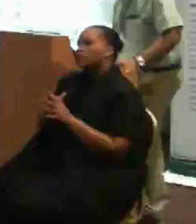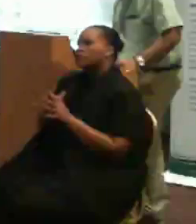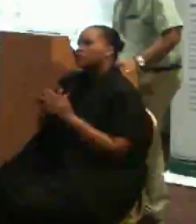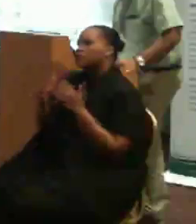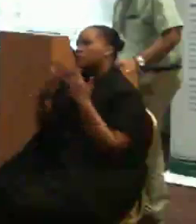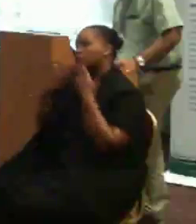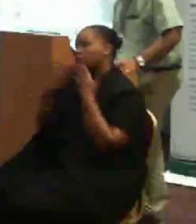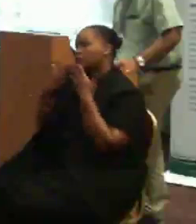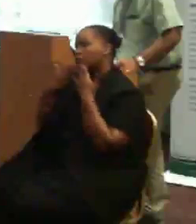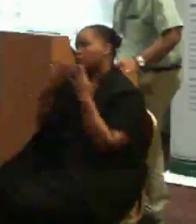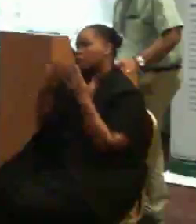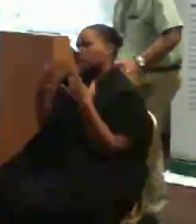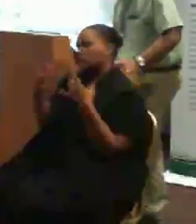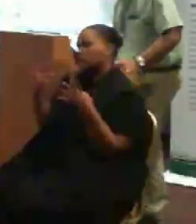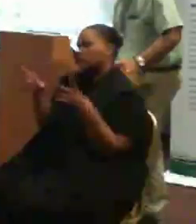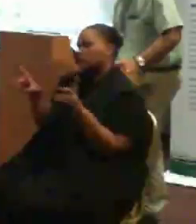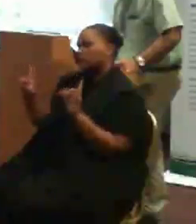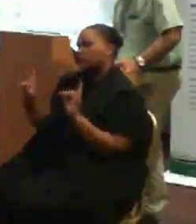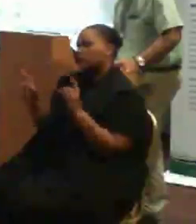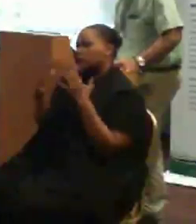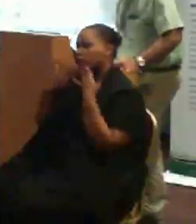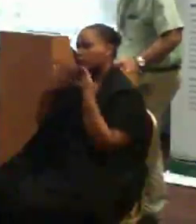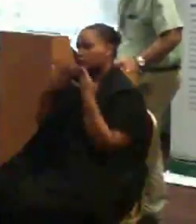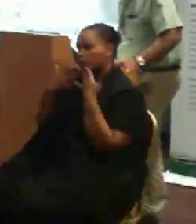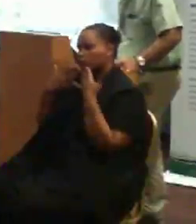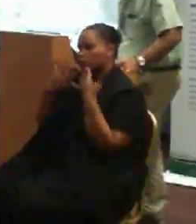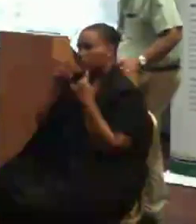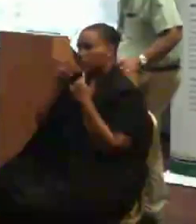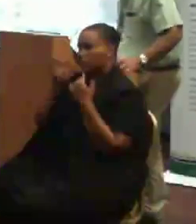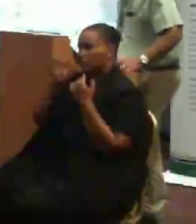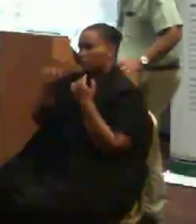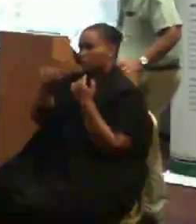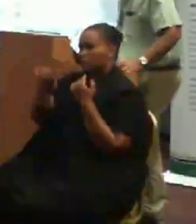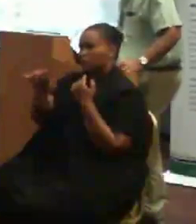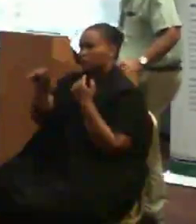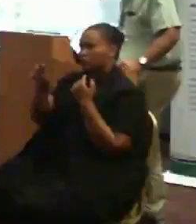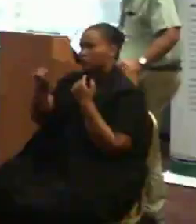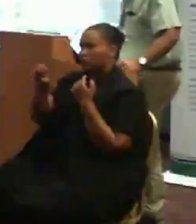Thank you, Madam Chair, and thank you, Mr. Jensen.